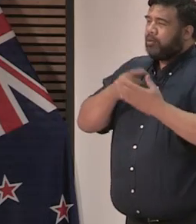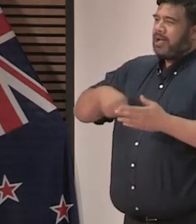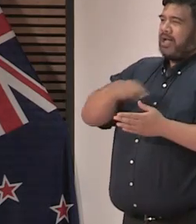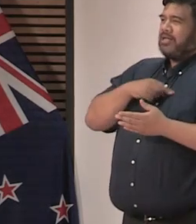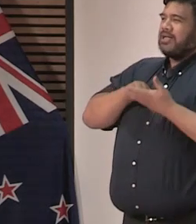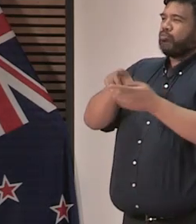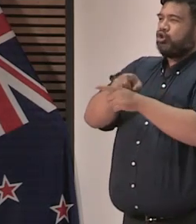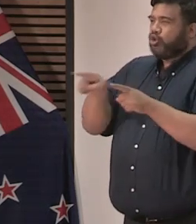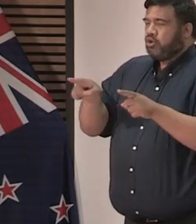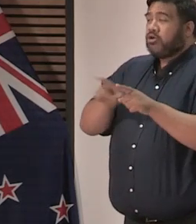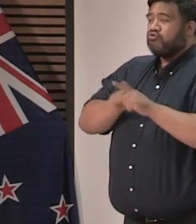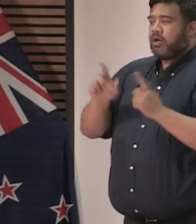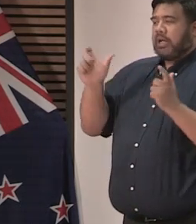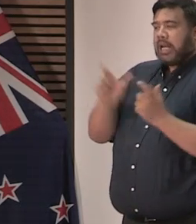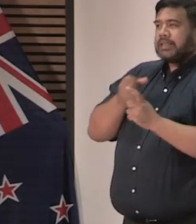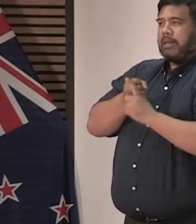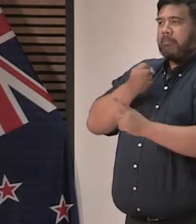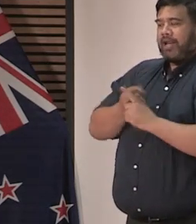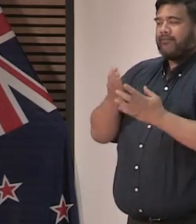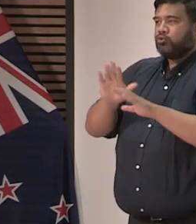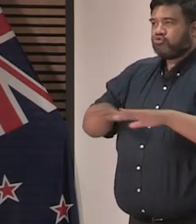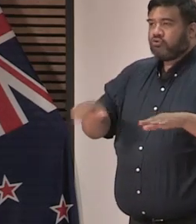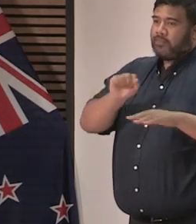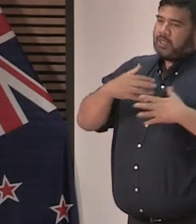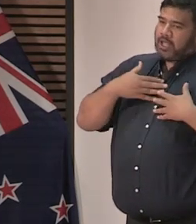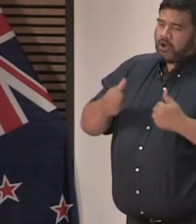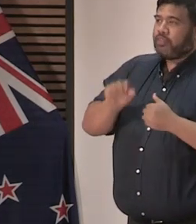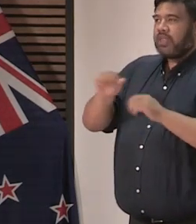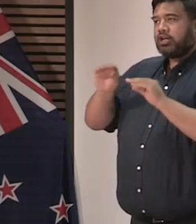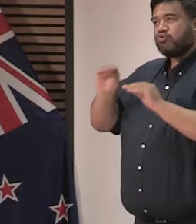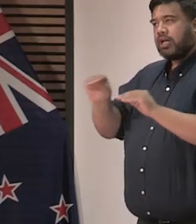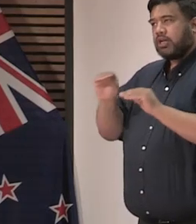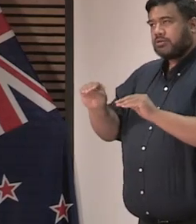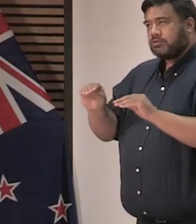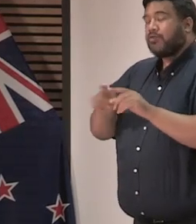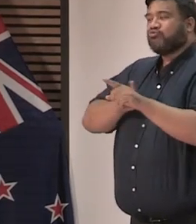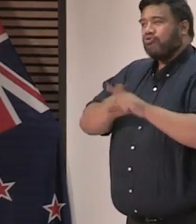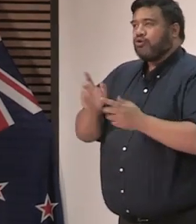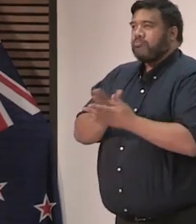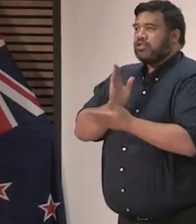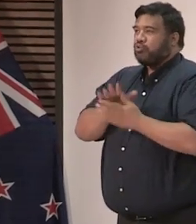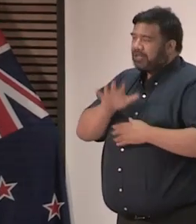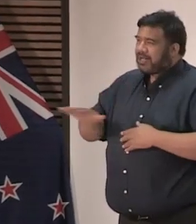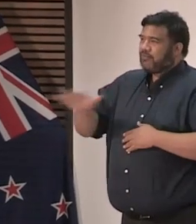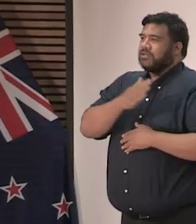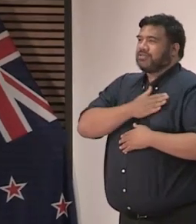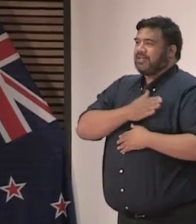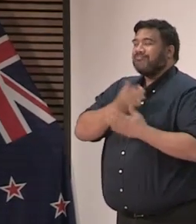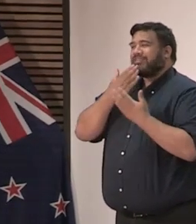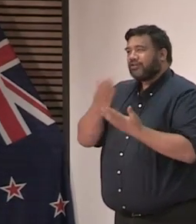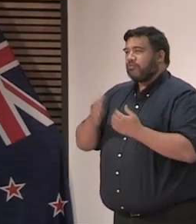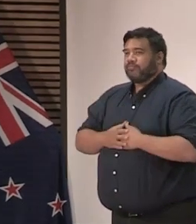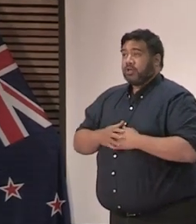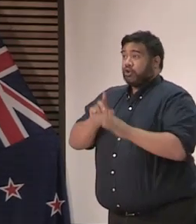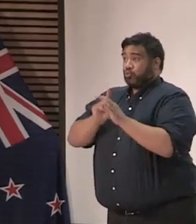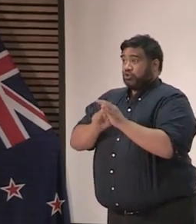impact on children's learning and on their well-being as we work together to keep New Zealanders safe. Happy to answer your questions. Minister